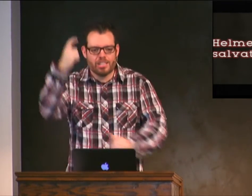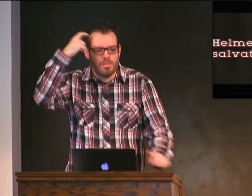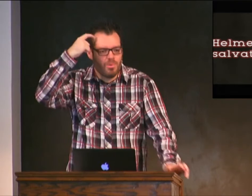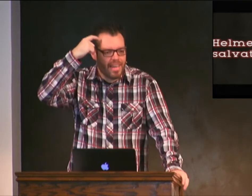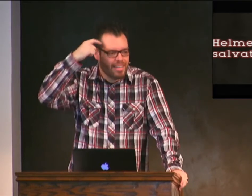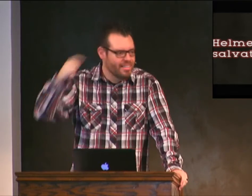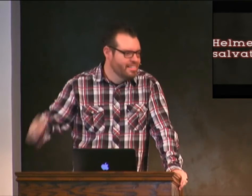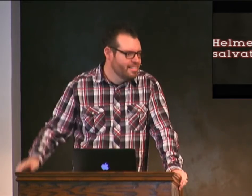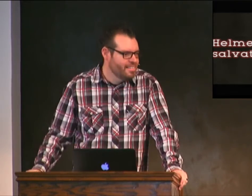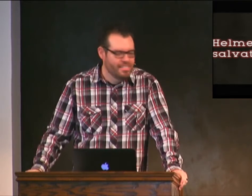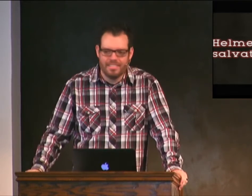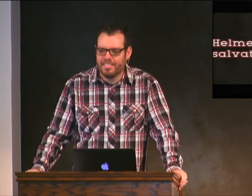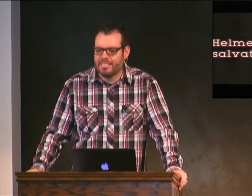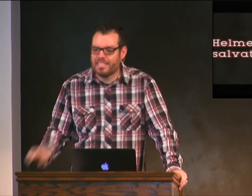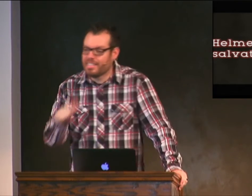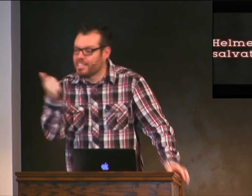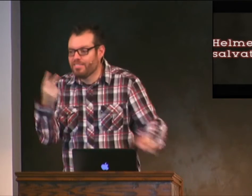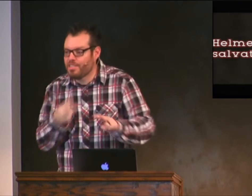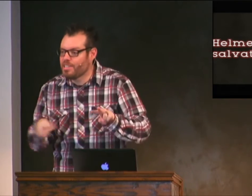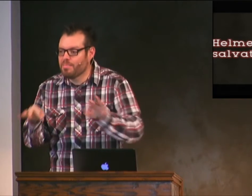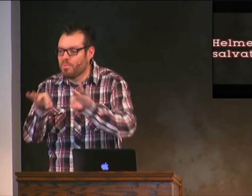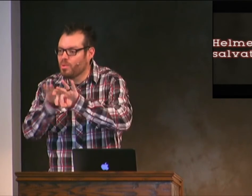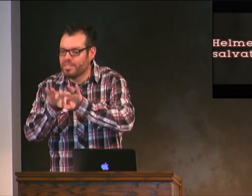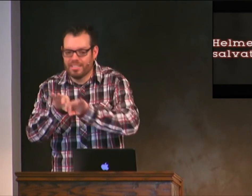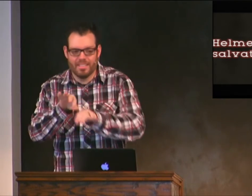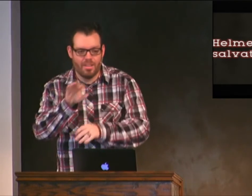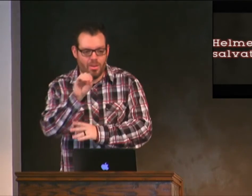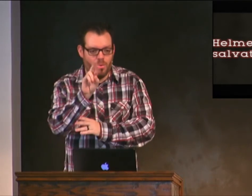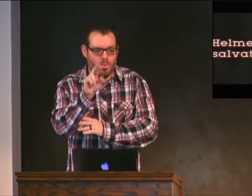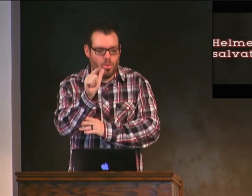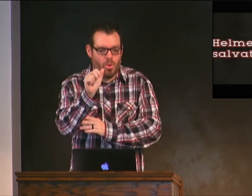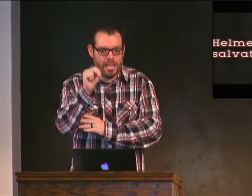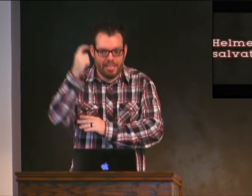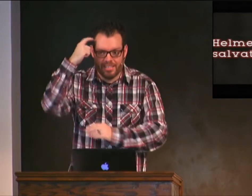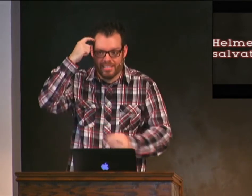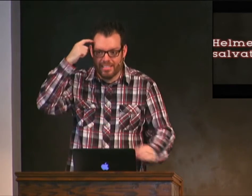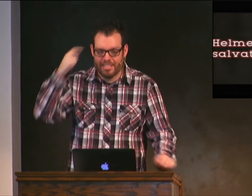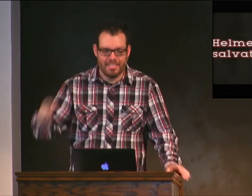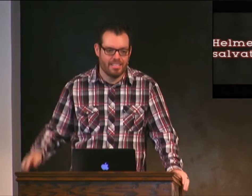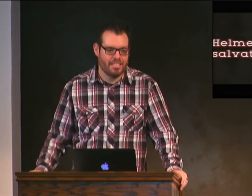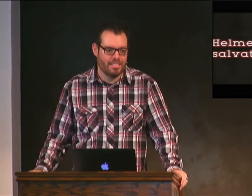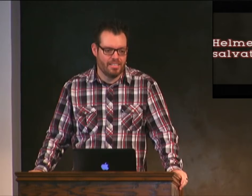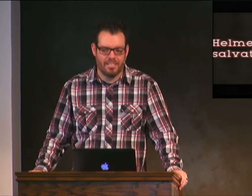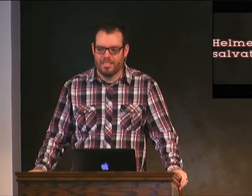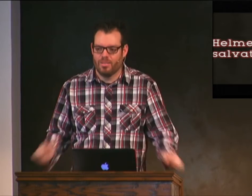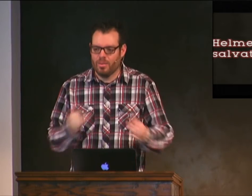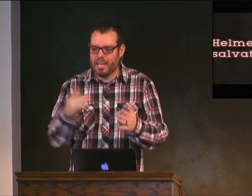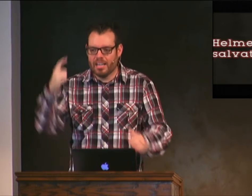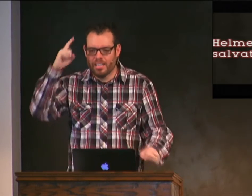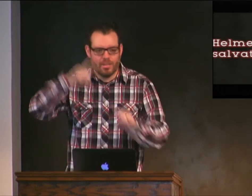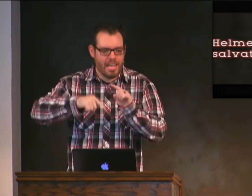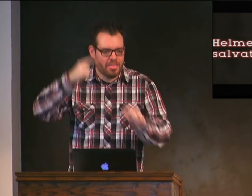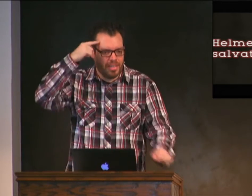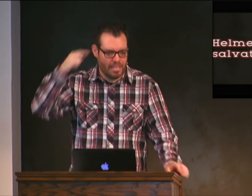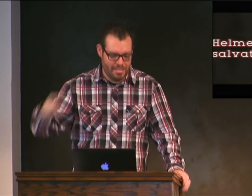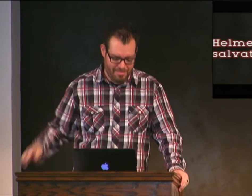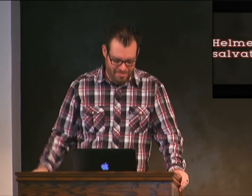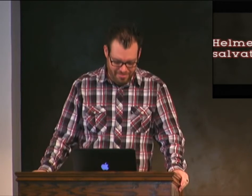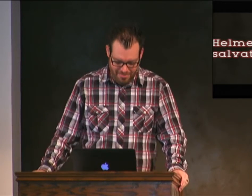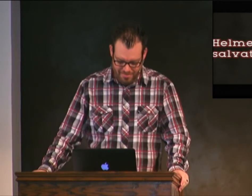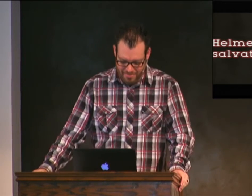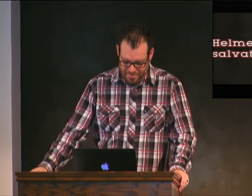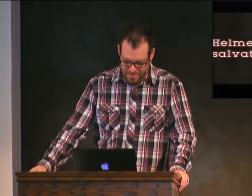It protects your brain. That's another very important organ. Without it, you can't